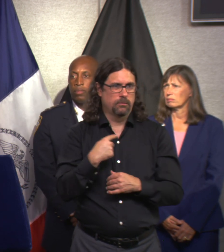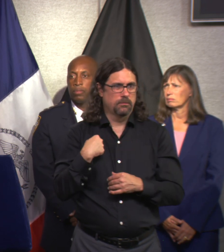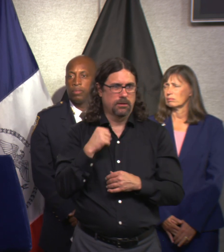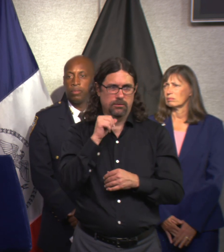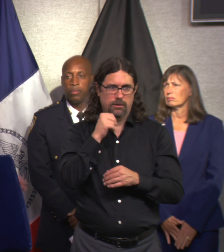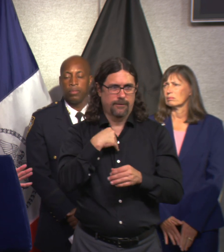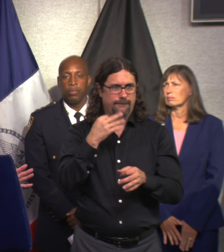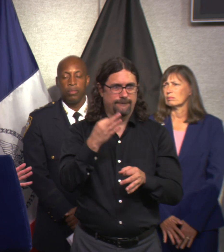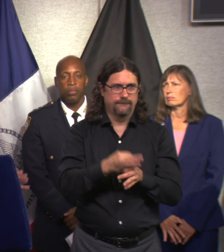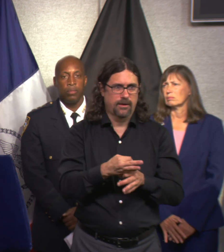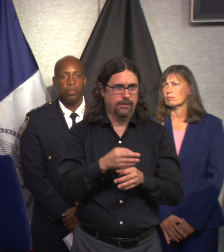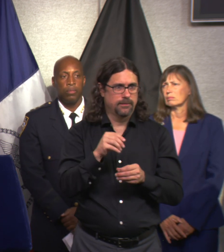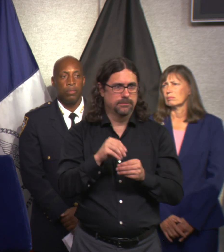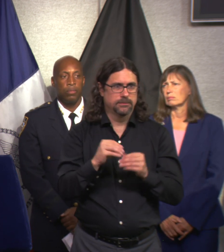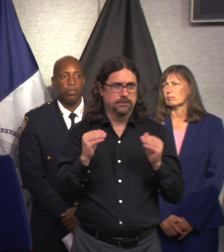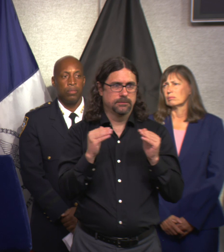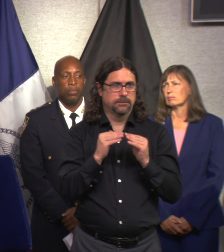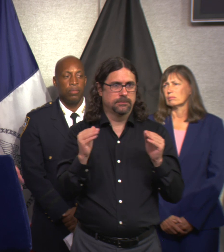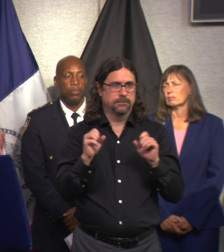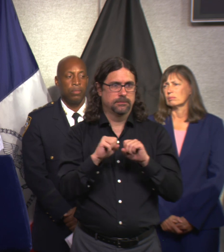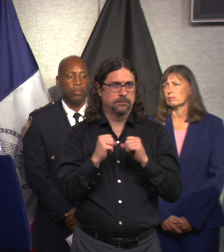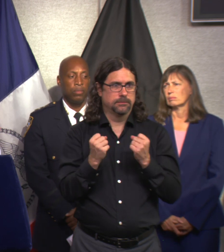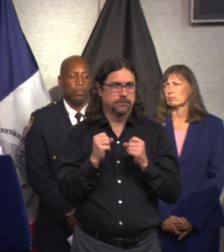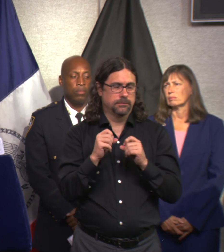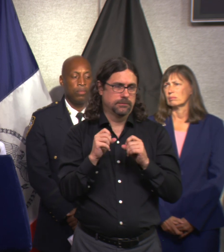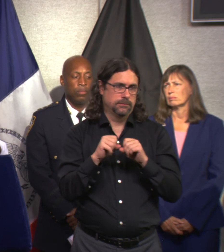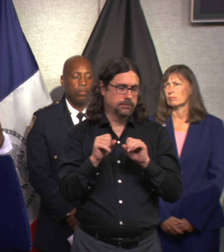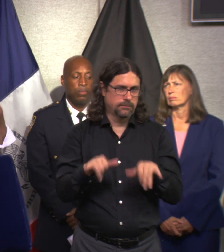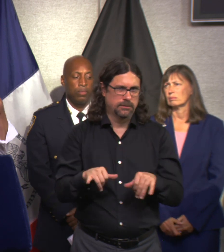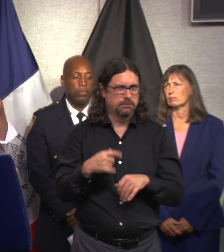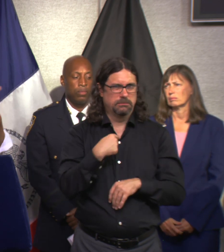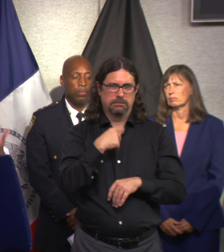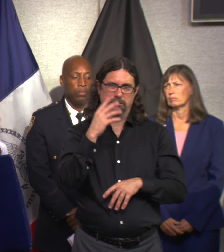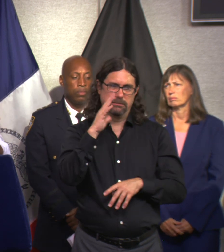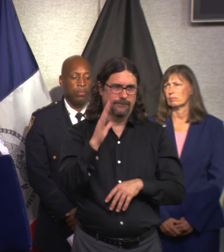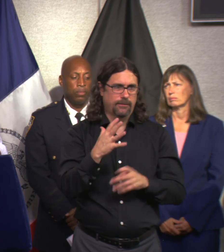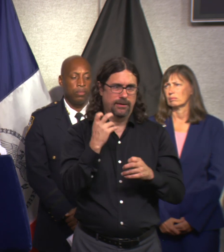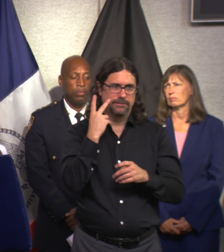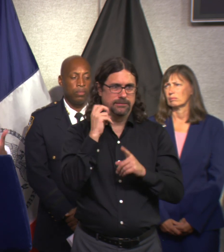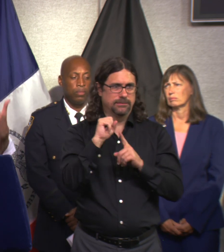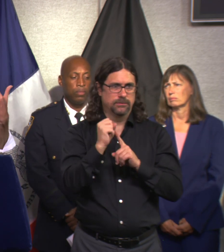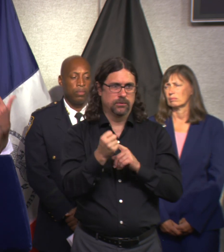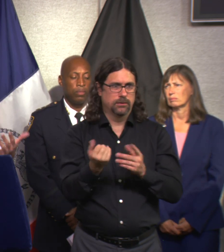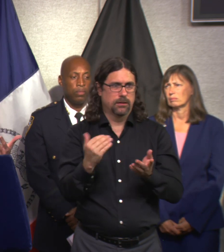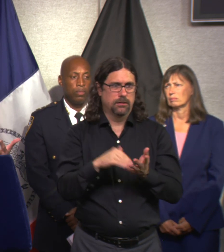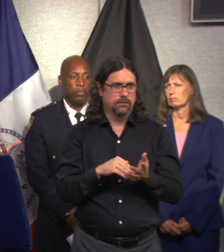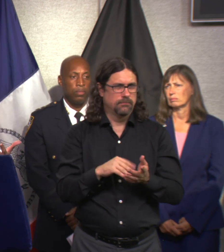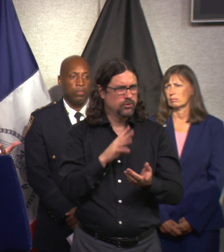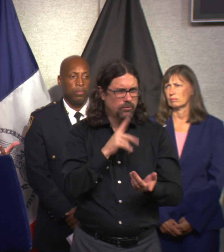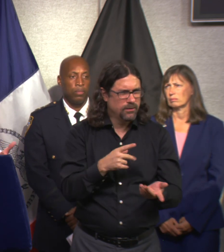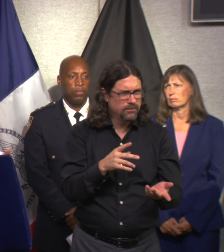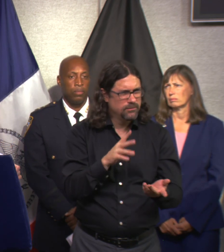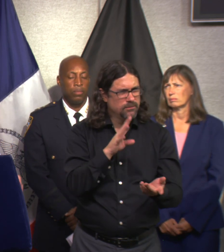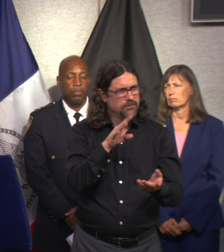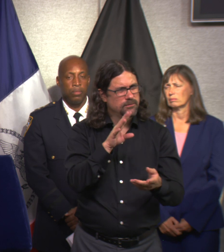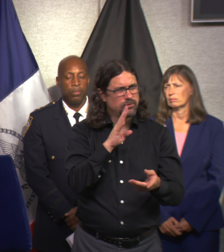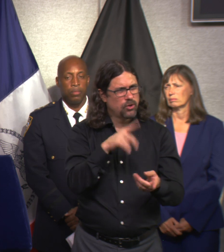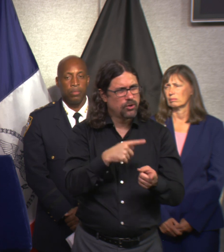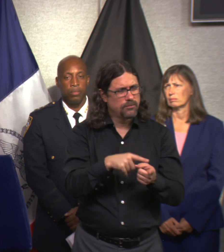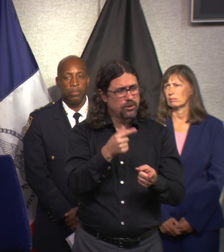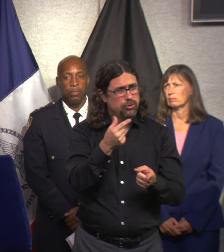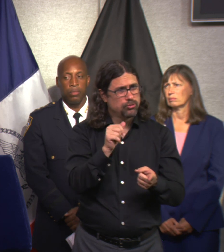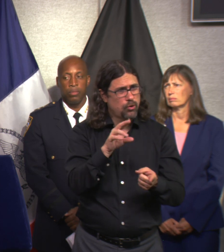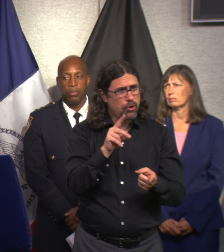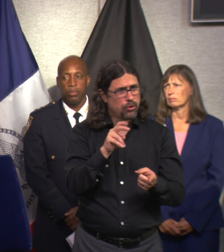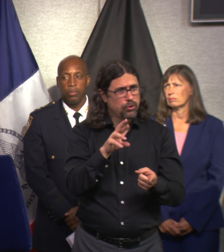of these incidents happen in New York City to begin with. And I really believe from my heart that's the central thing we need to work on, is that there never be another tragedy. But